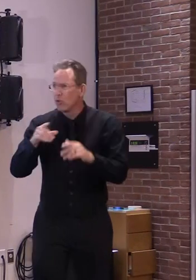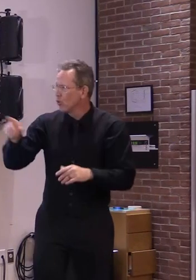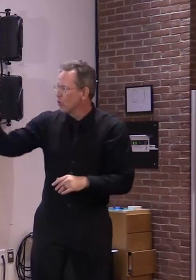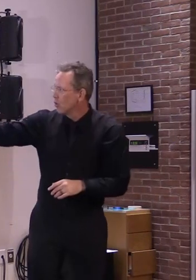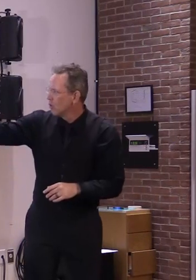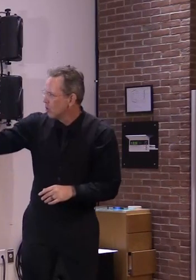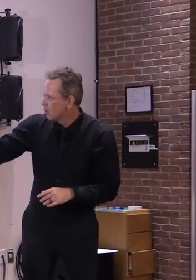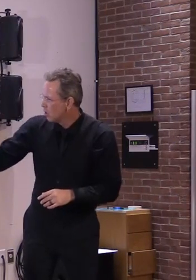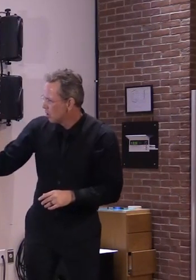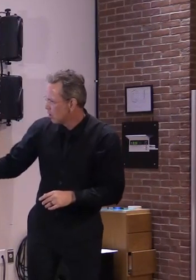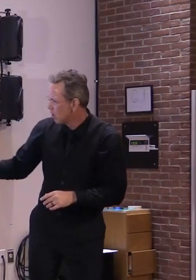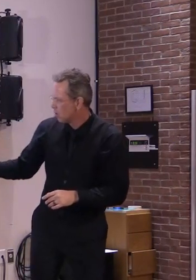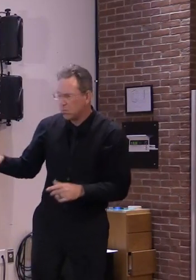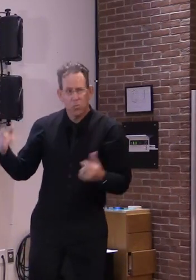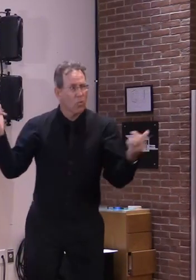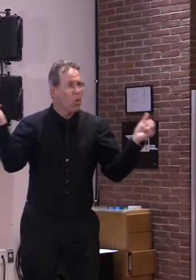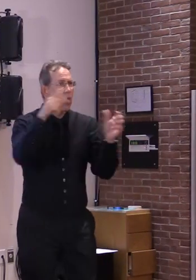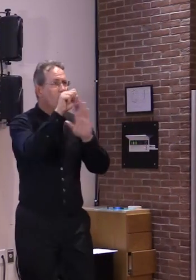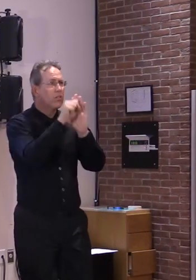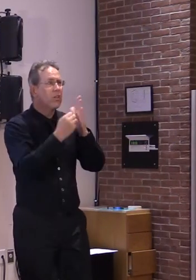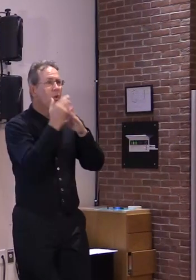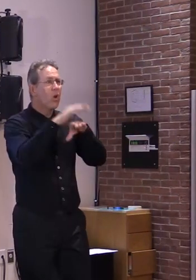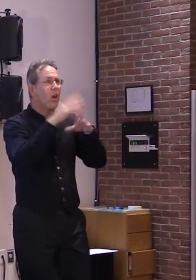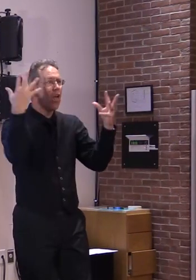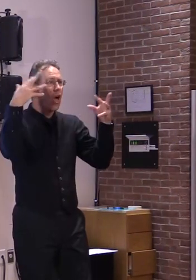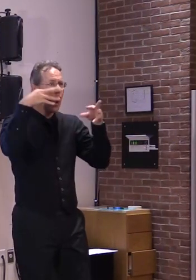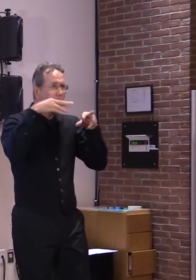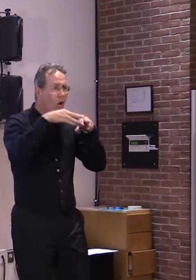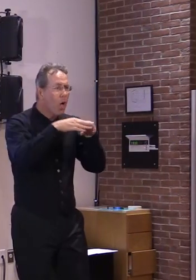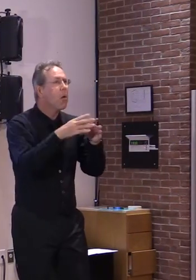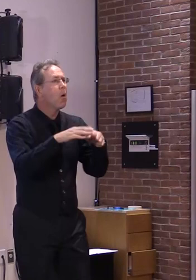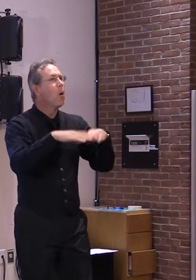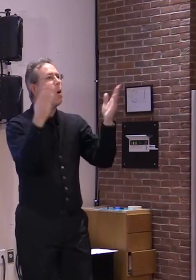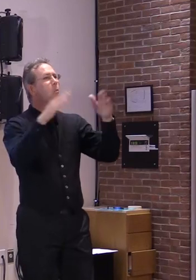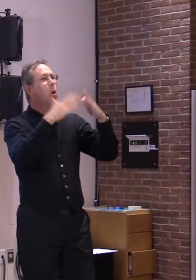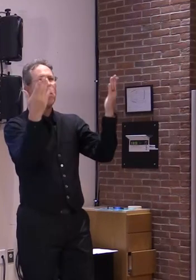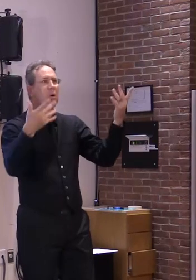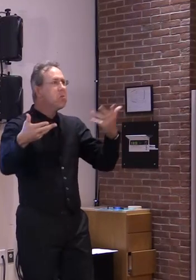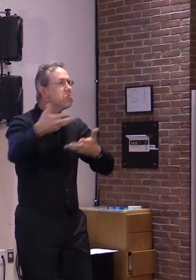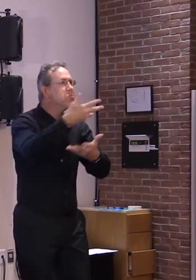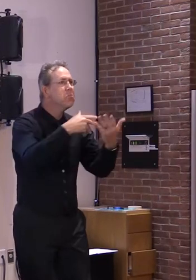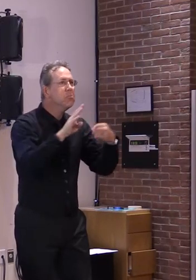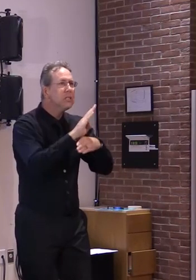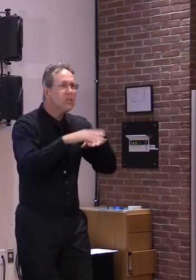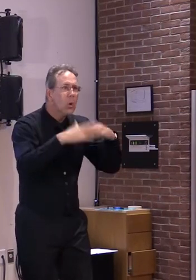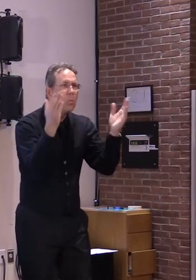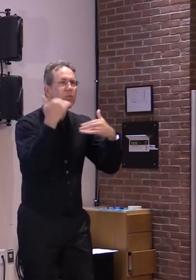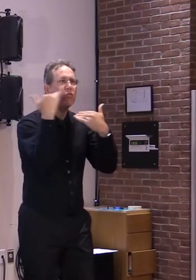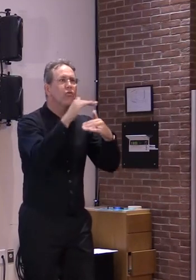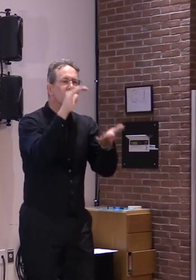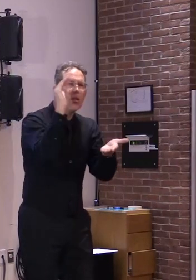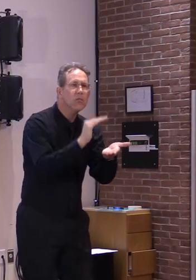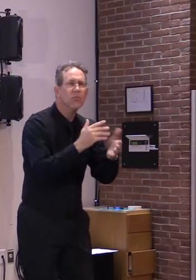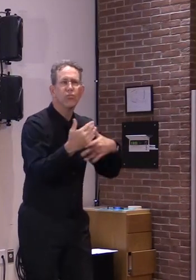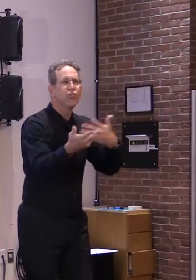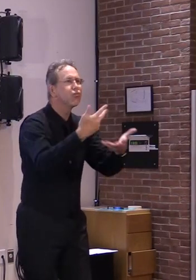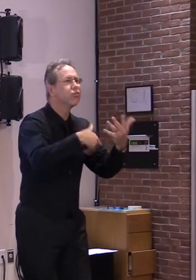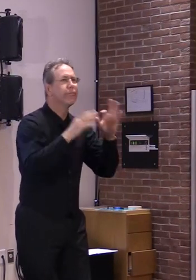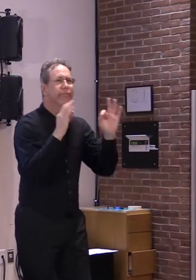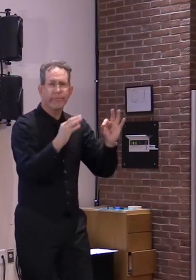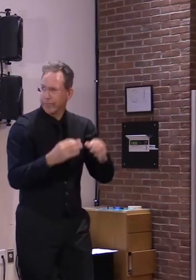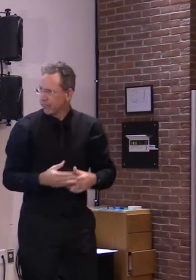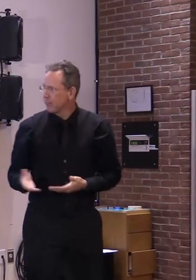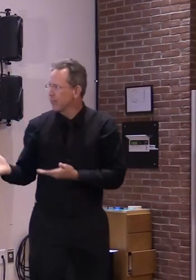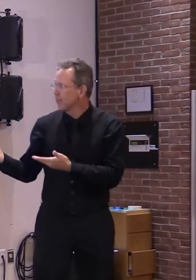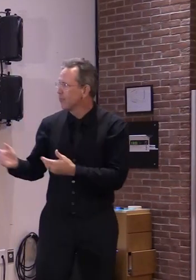all moving in the right direction. When we take a look at the Northeast and compare it to the other census regions, we can see why